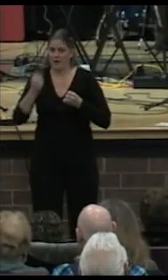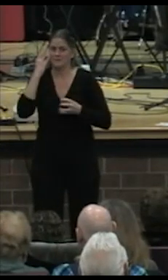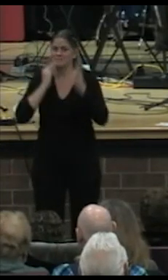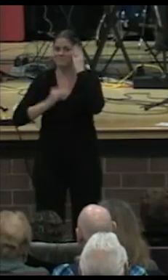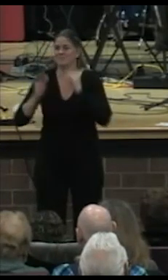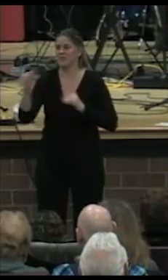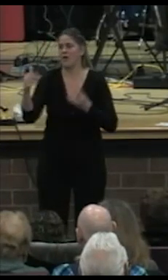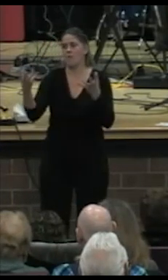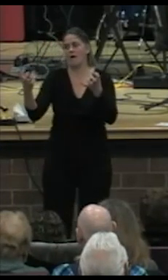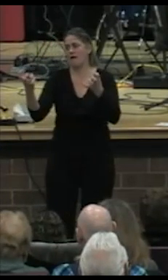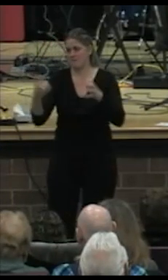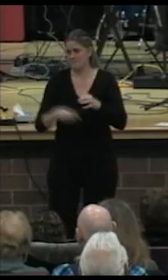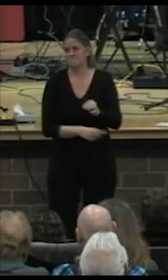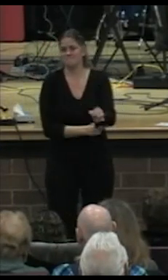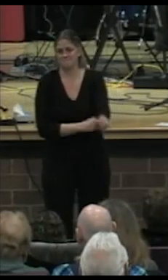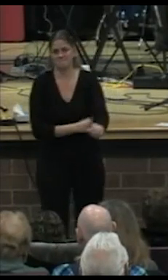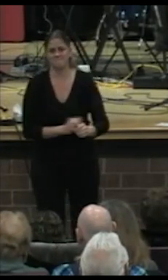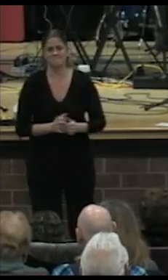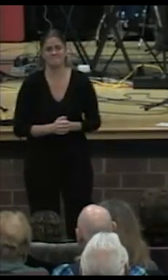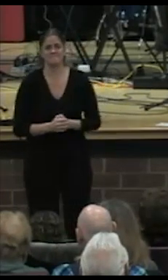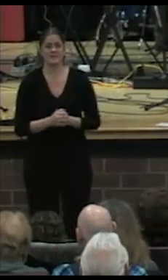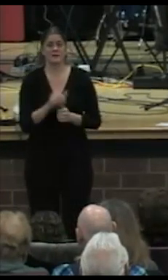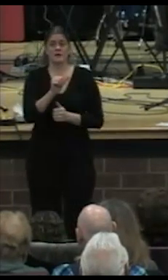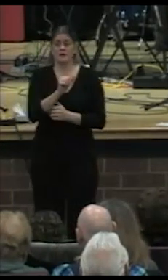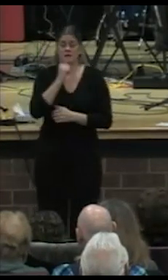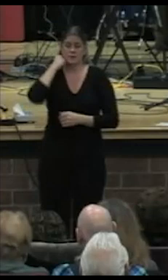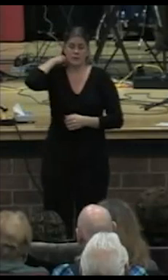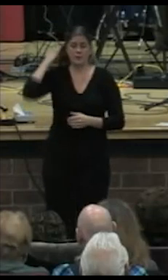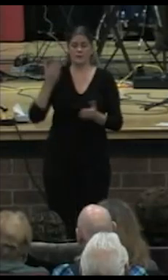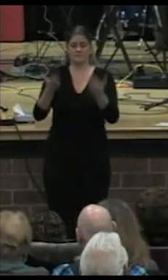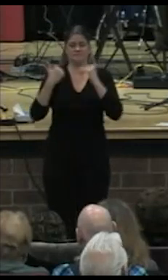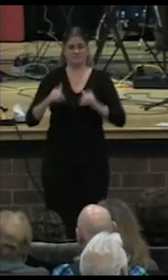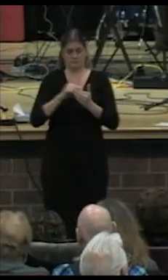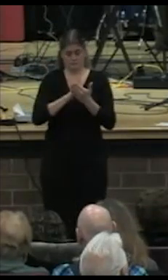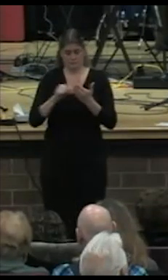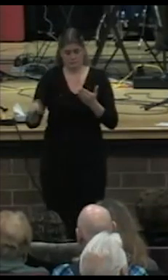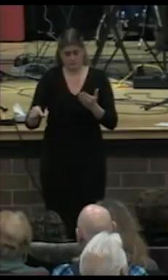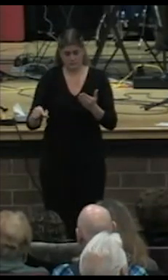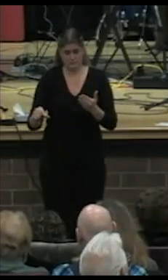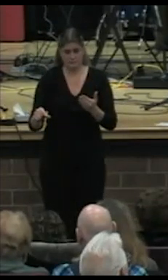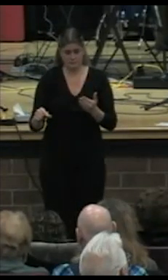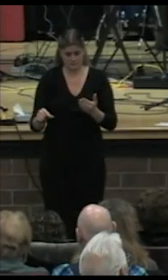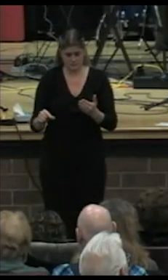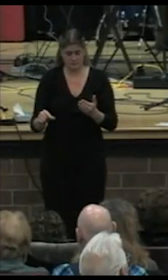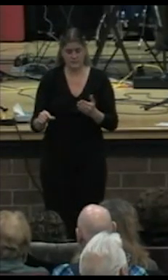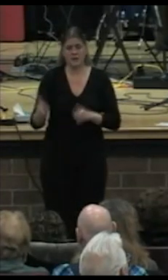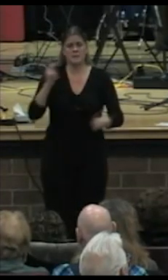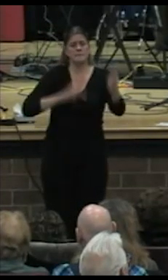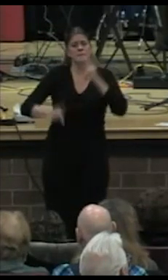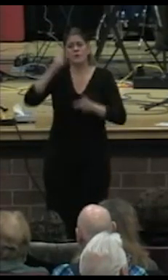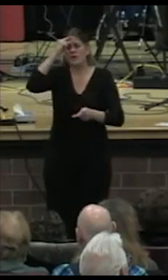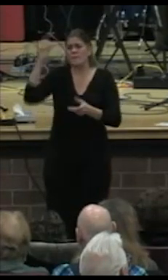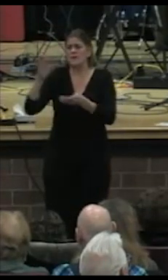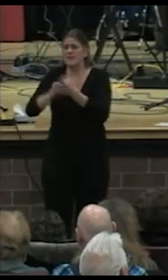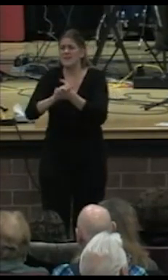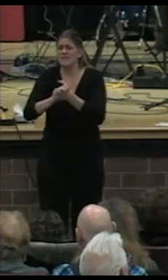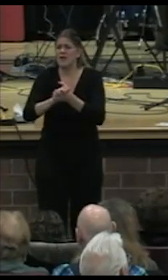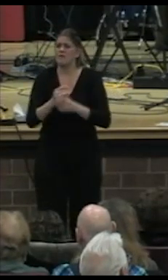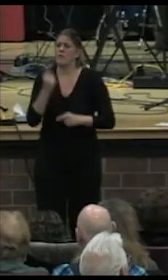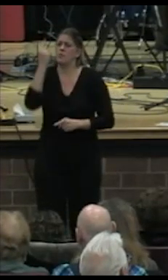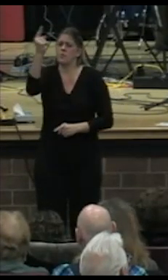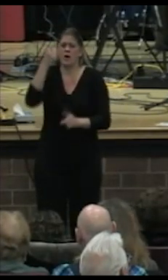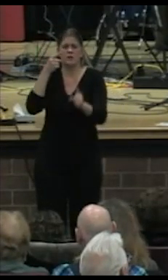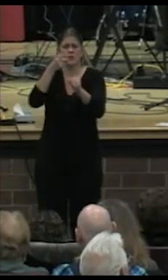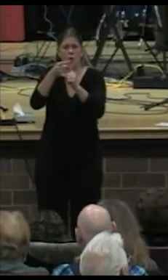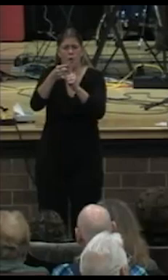Hallelujah. It says in Acts chapter 4:32, and the congregation of those who believed were one heart and